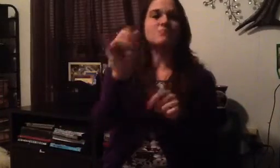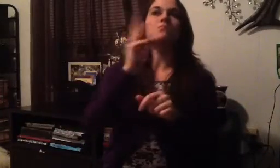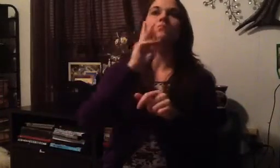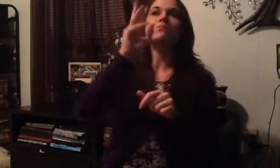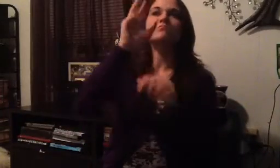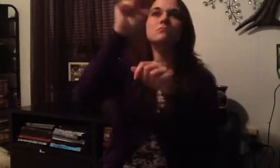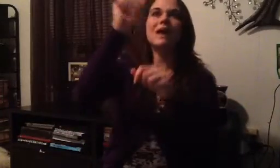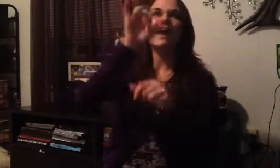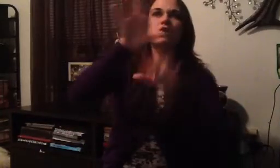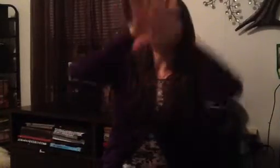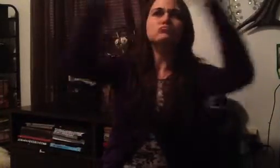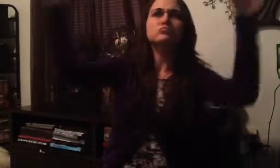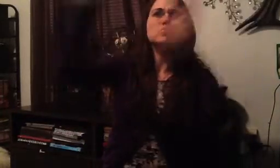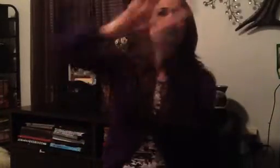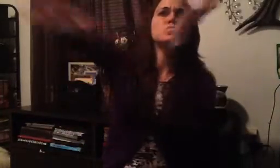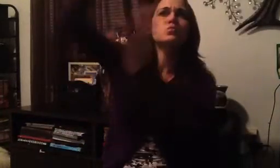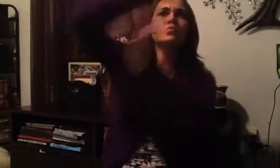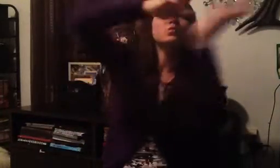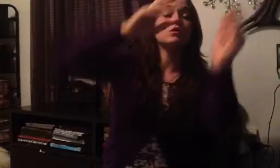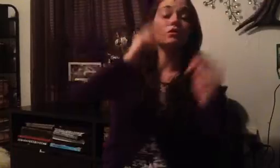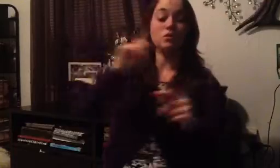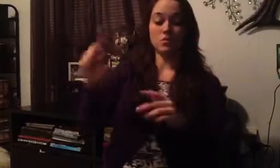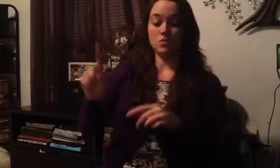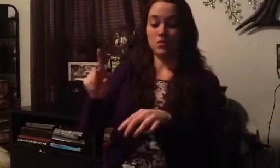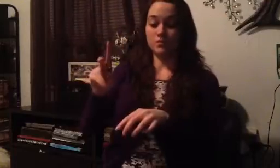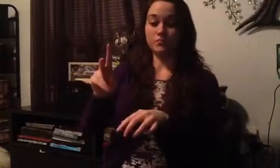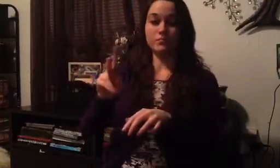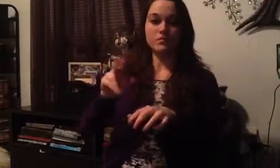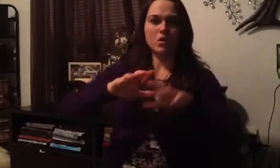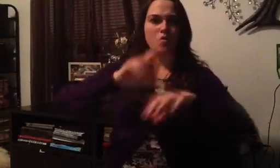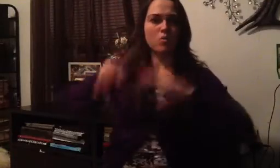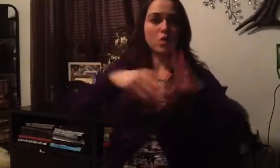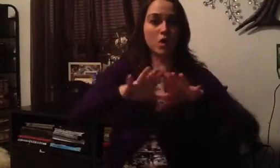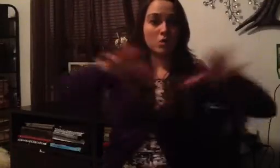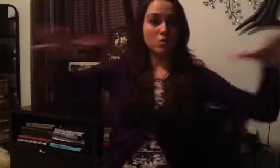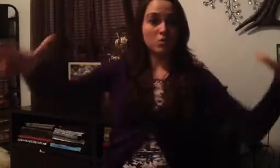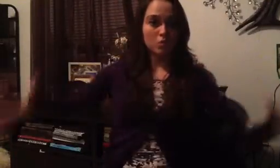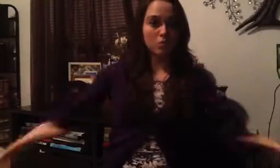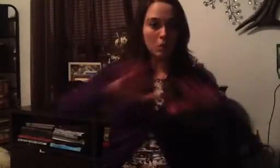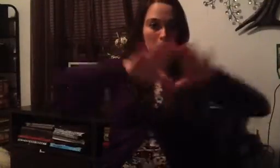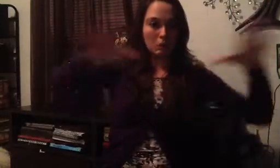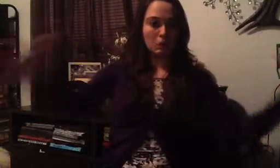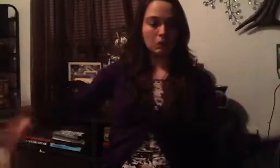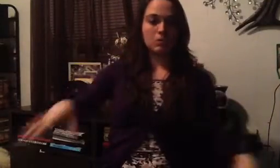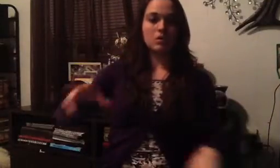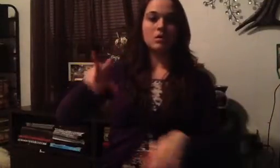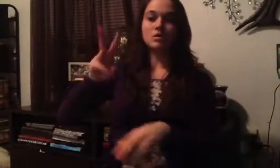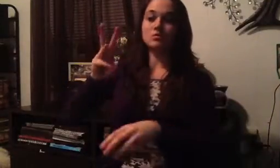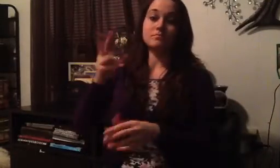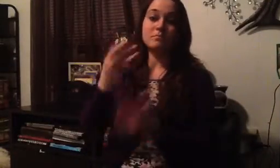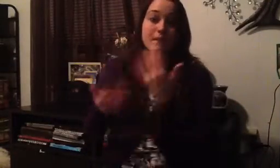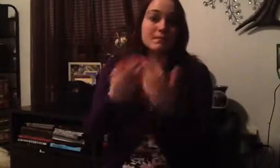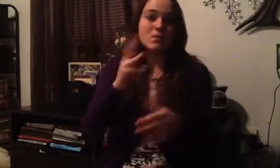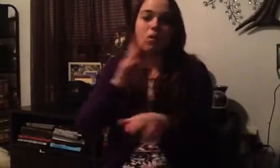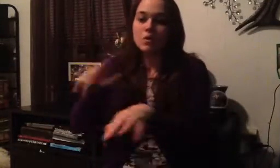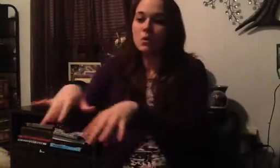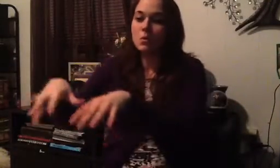a quarter of a way around the world, until they get to the point where they actually turn into rain or snow and thereby fall back to the